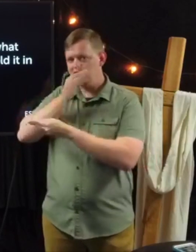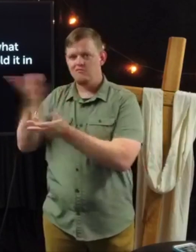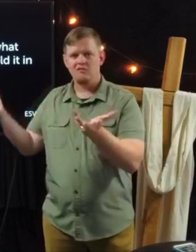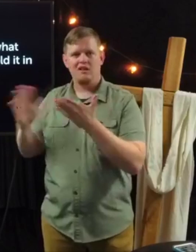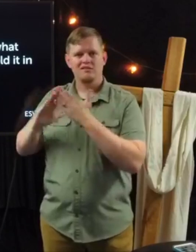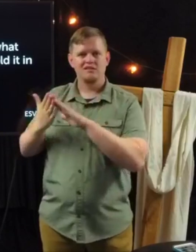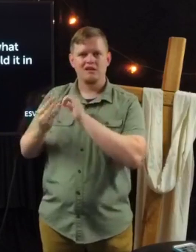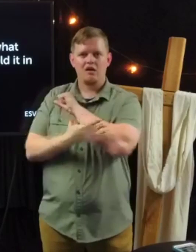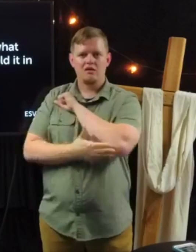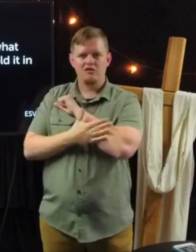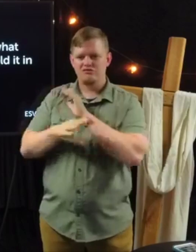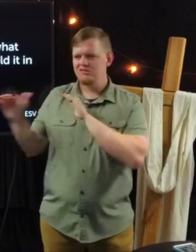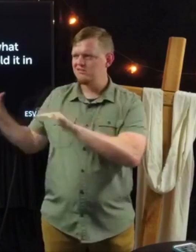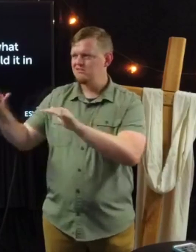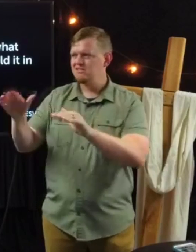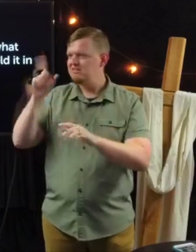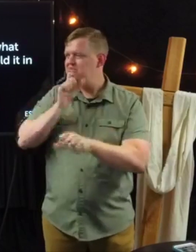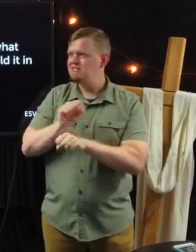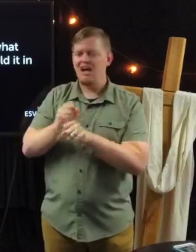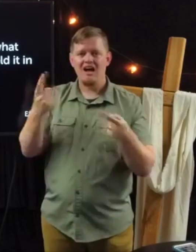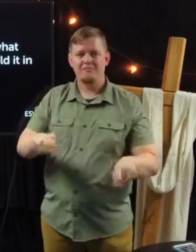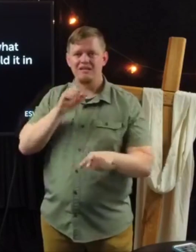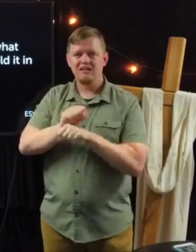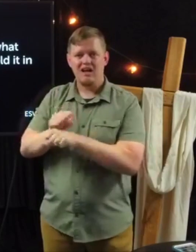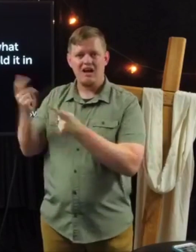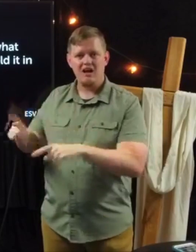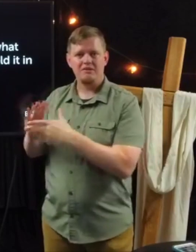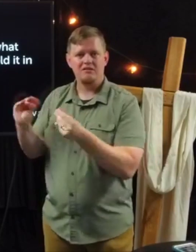So they fled and told us in the city and in the country what had just happened.